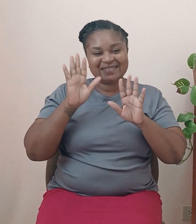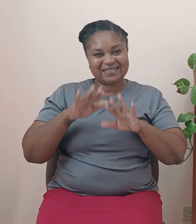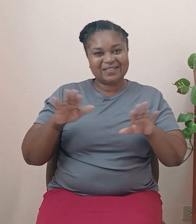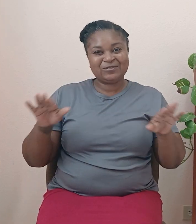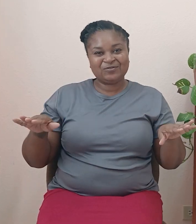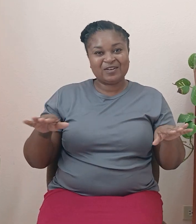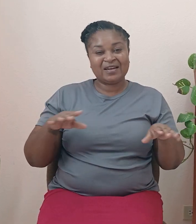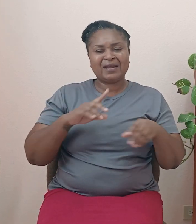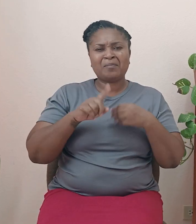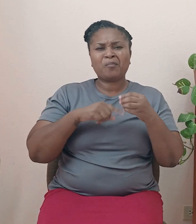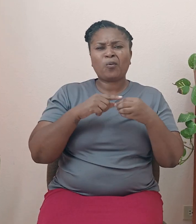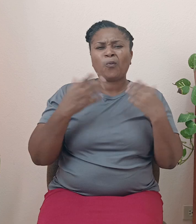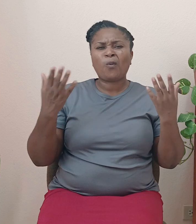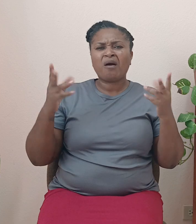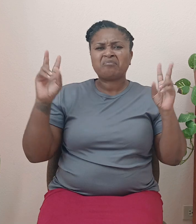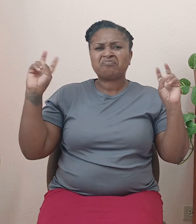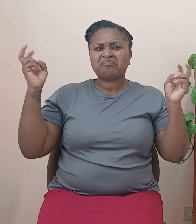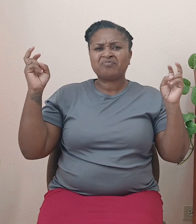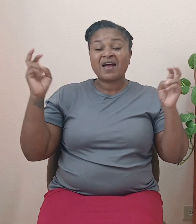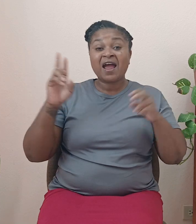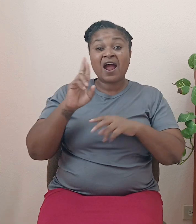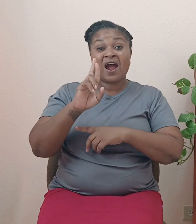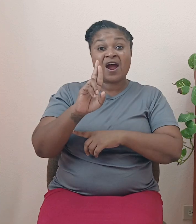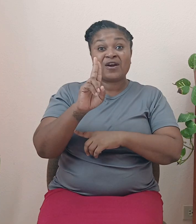about our story, Ruth and Boaz.